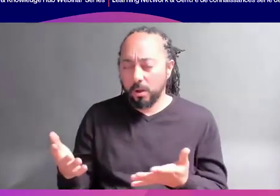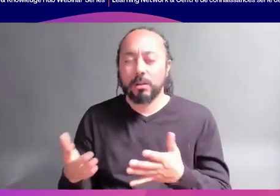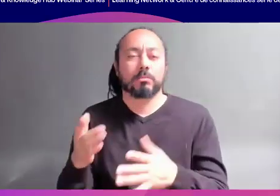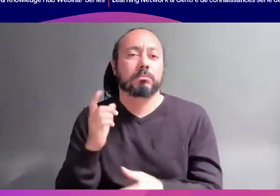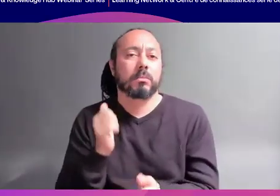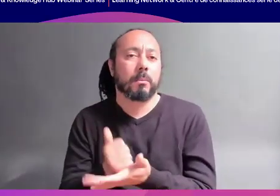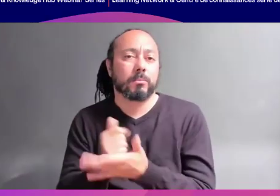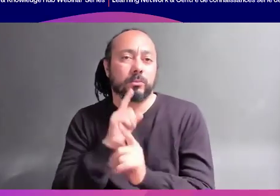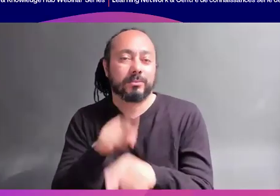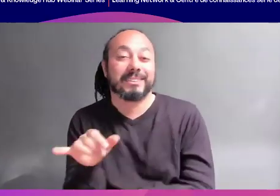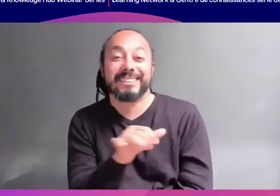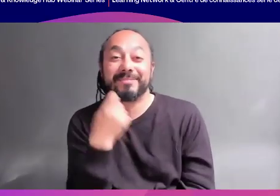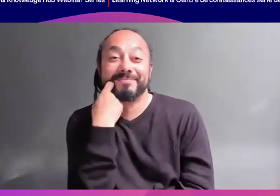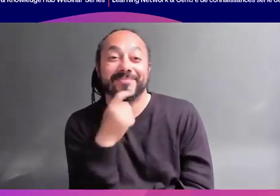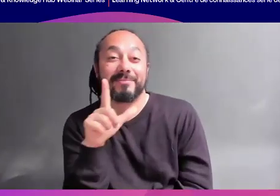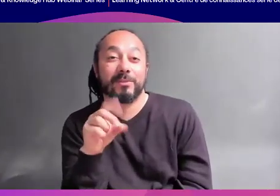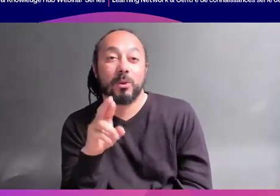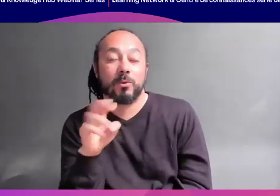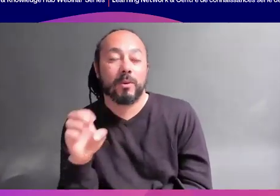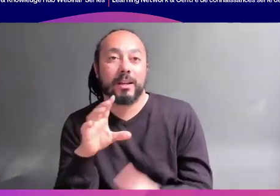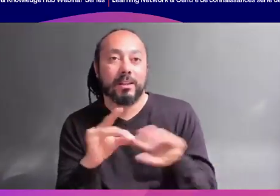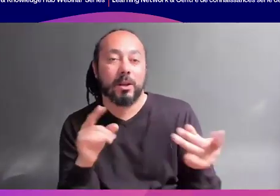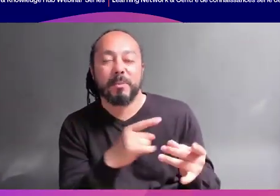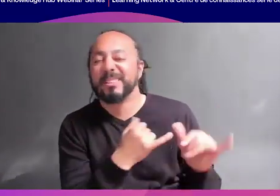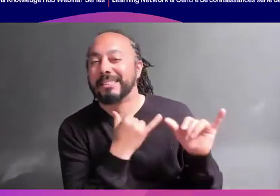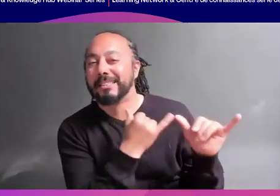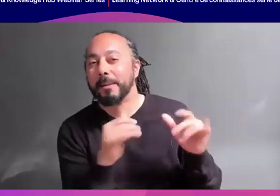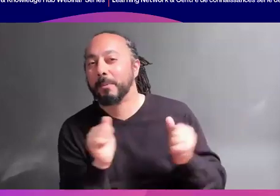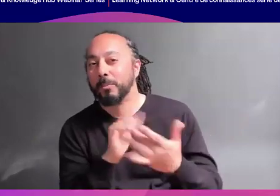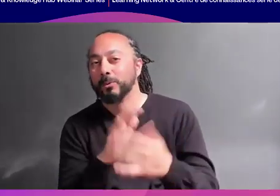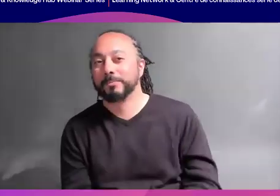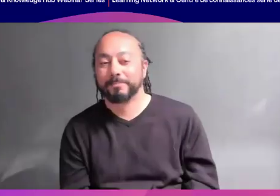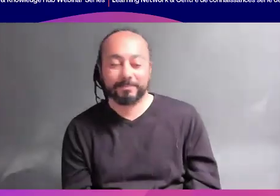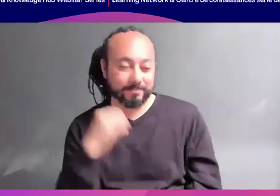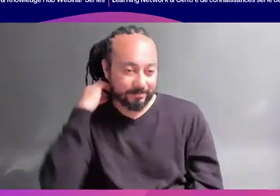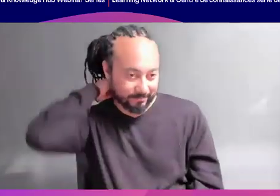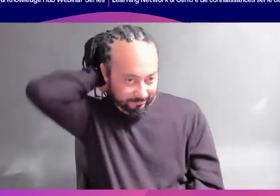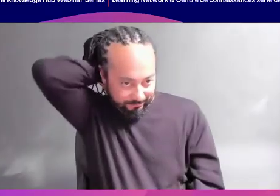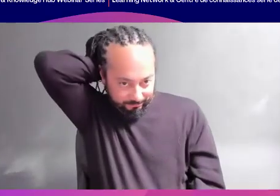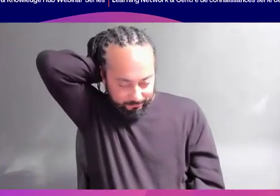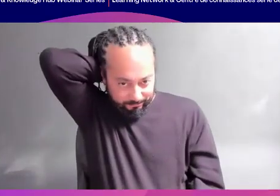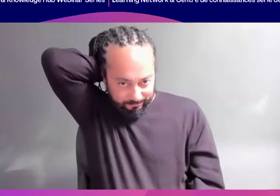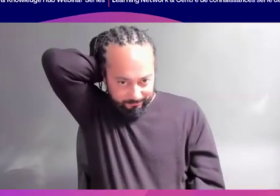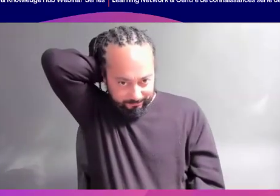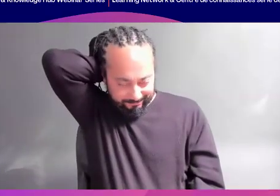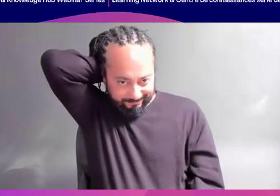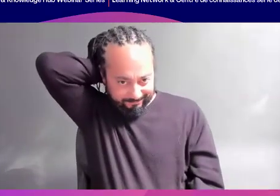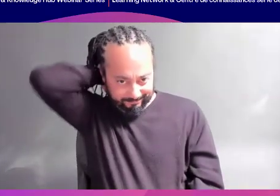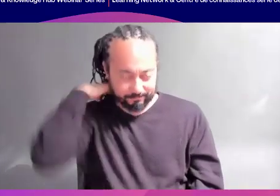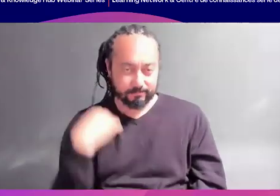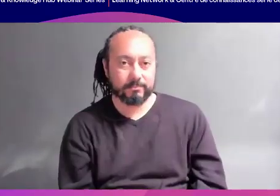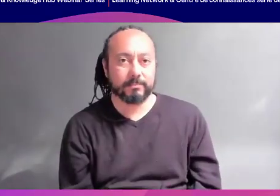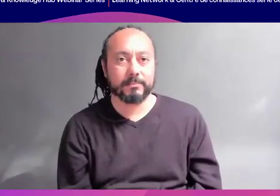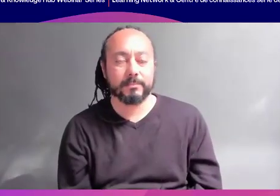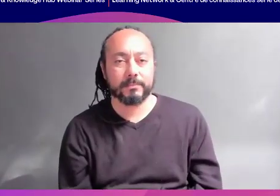as Lorraine says, really very similar kind of approach. Yeah, thank you. And I think that bringing up this issue about